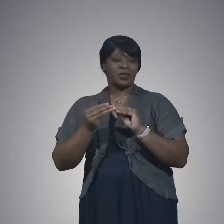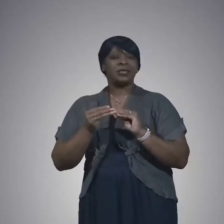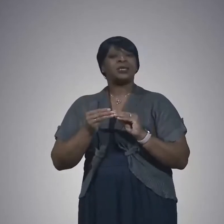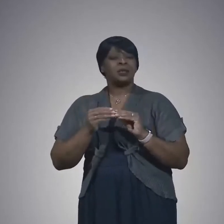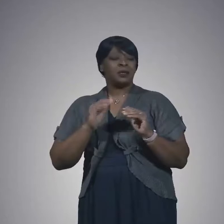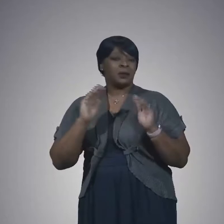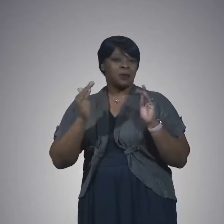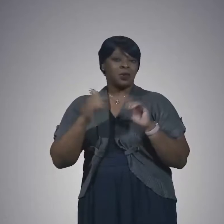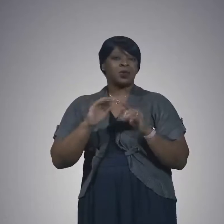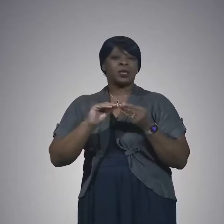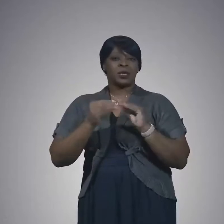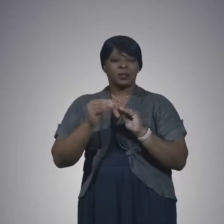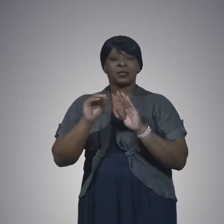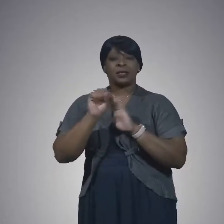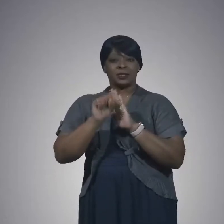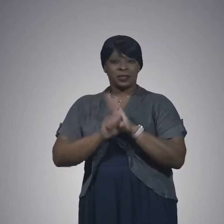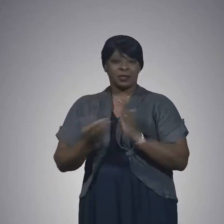state.